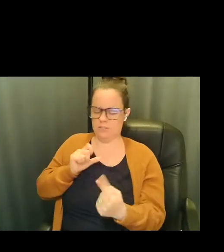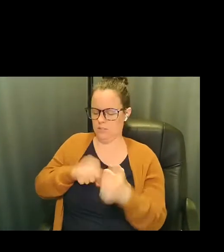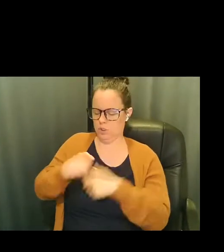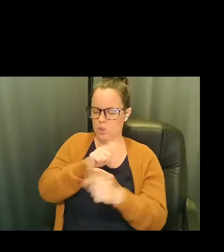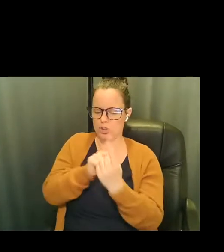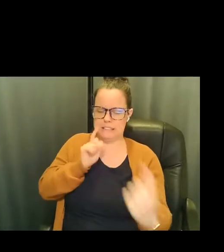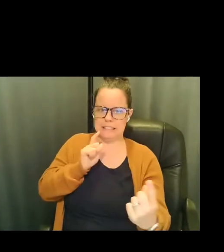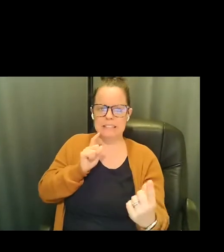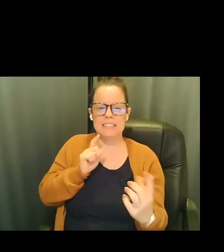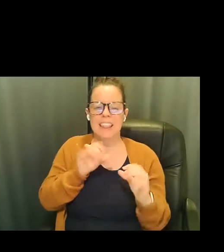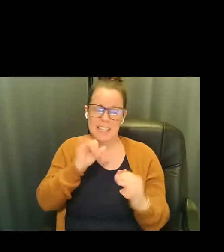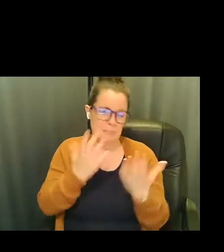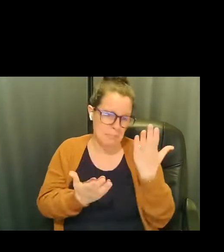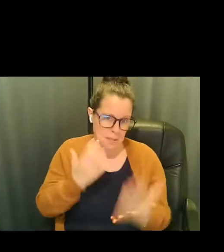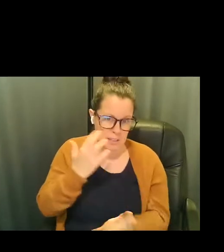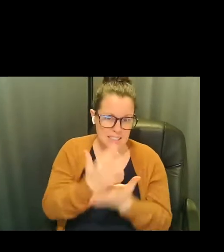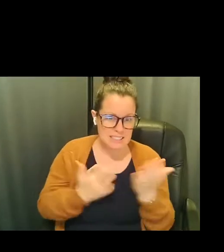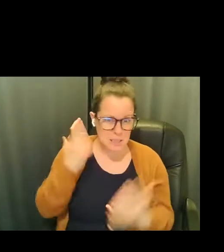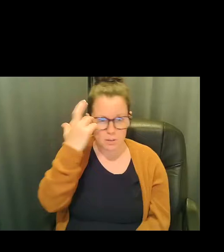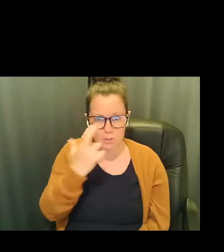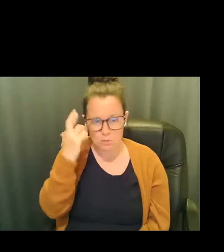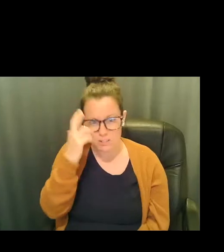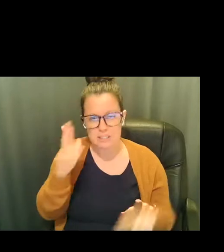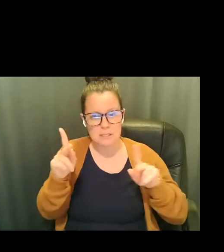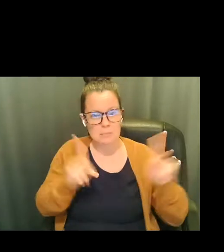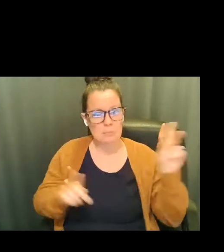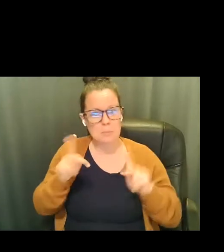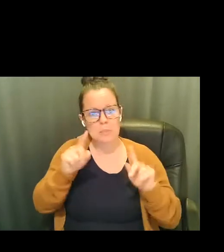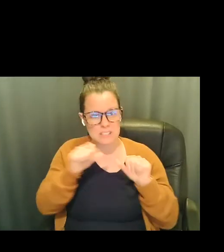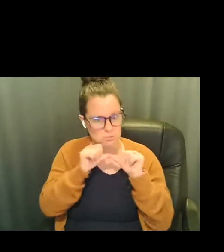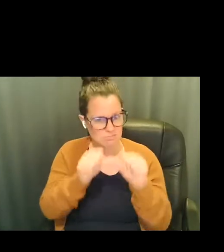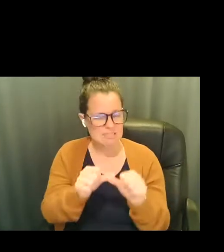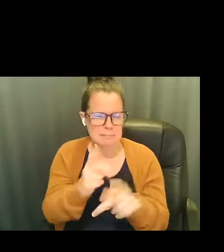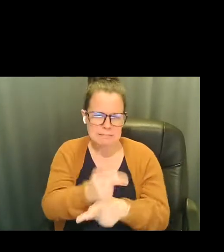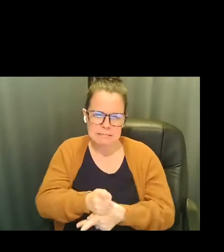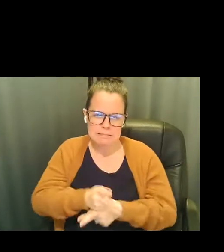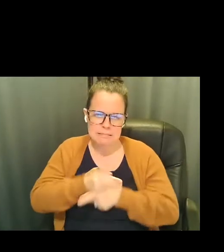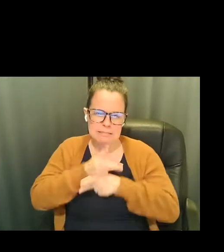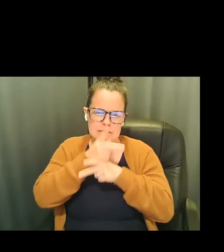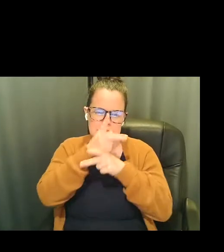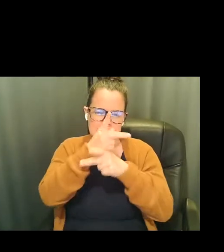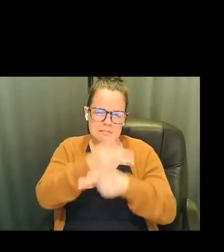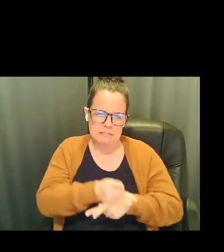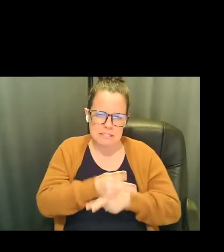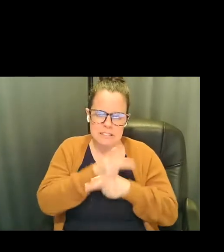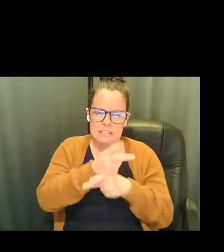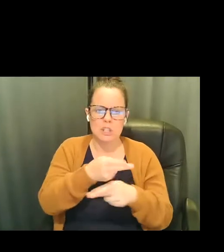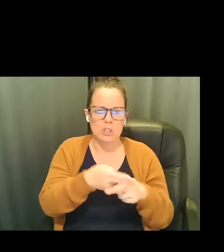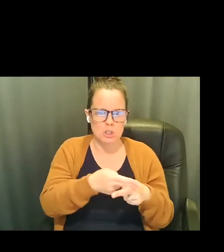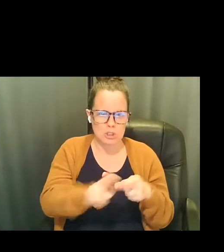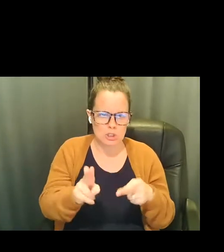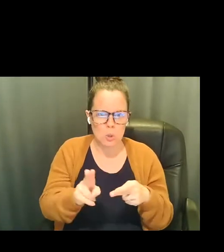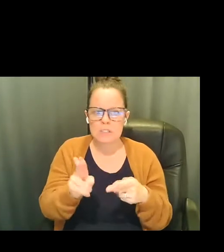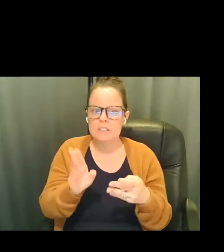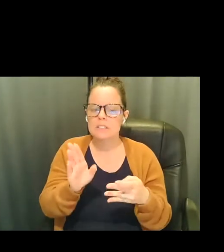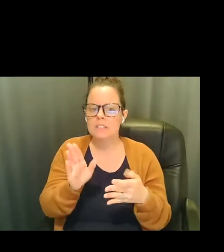driving some of this. The population needs to proceed with extreme caution in the short and medium